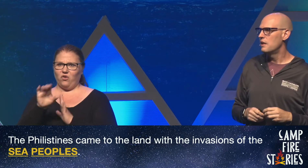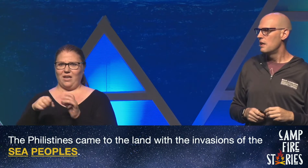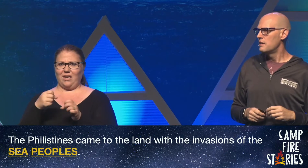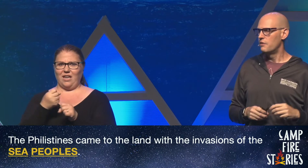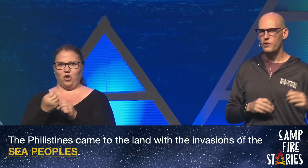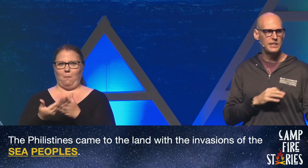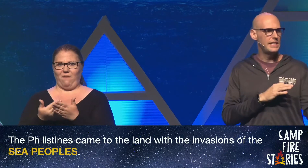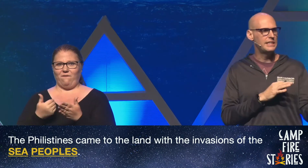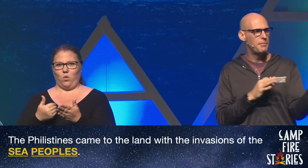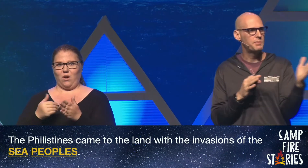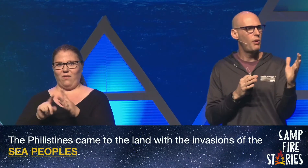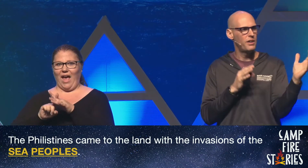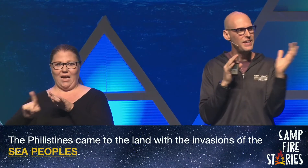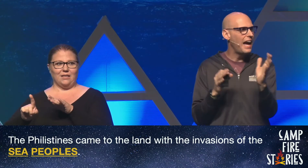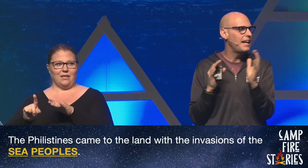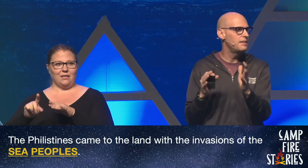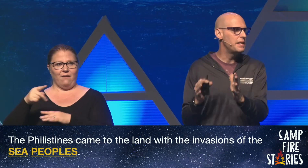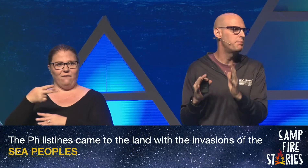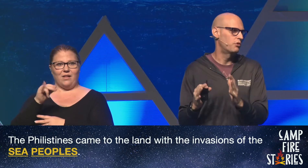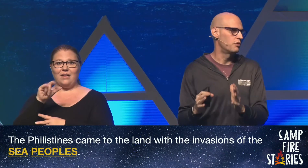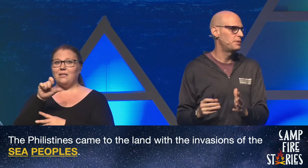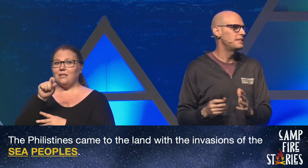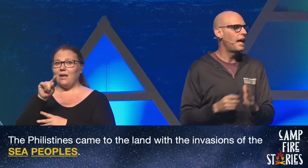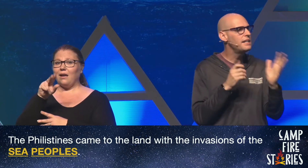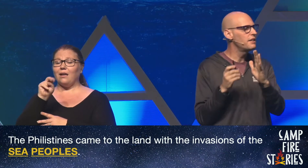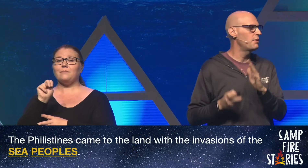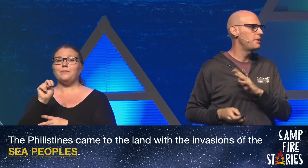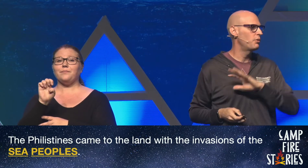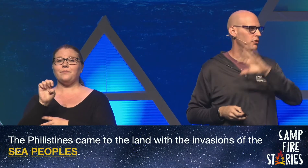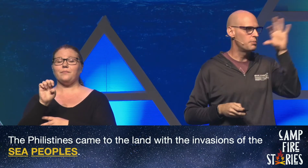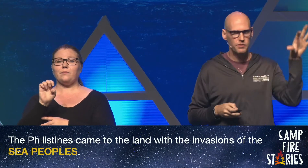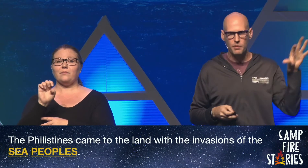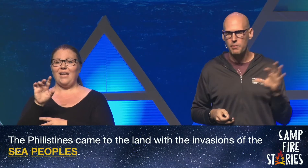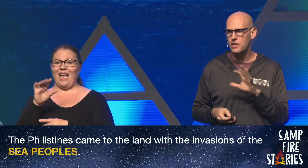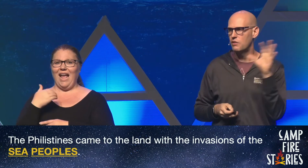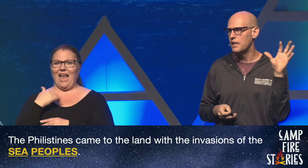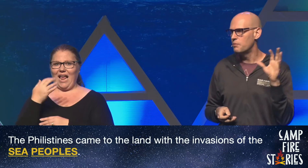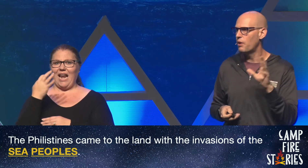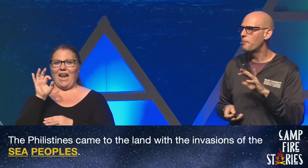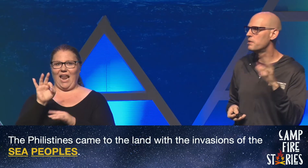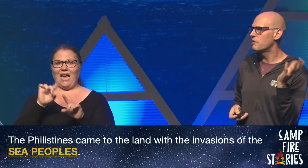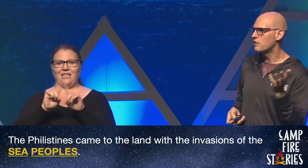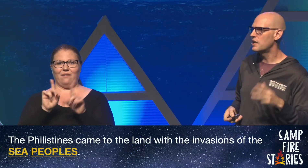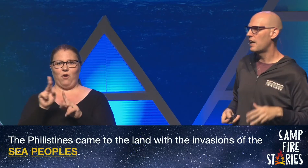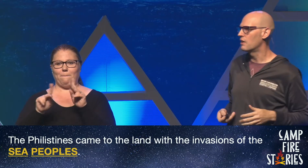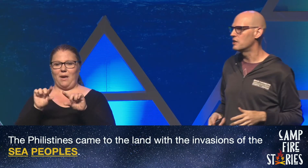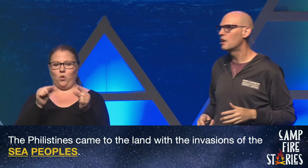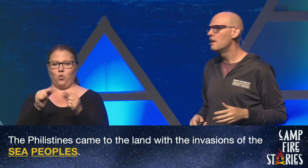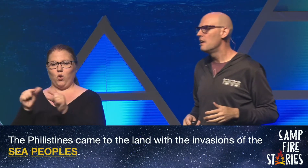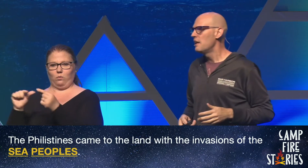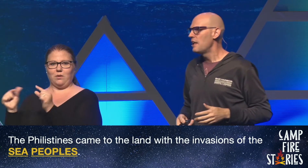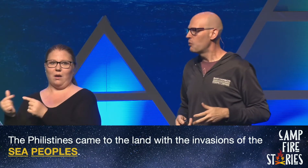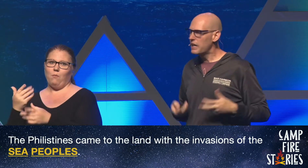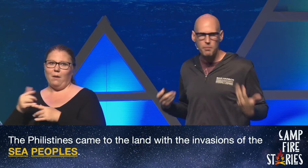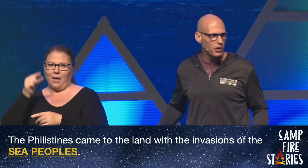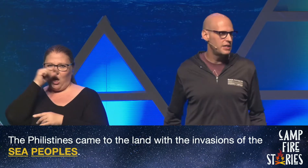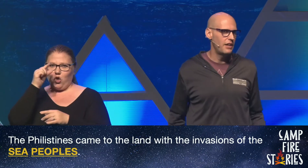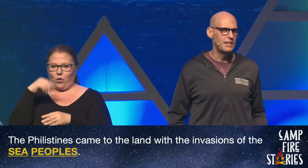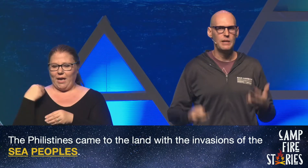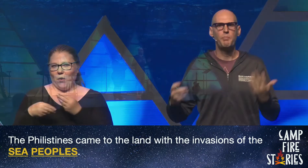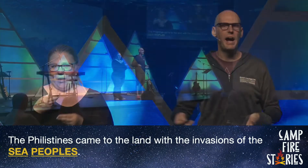period, the Philistines came as part of 9 people groups, 9 different people groups from the Mediterranean, probably of Greek heritage. They were